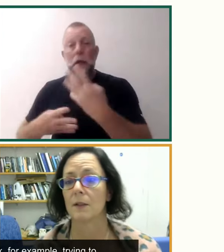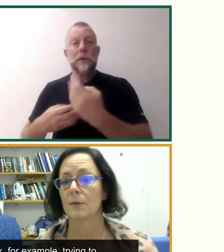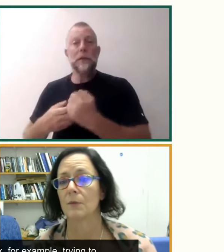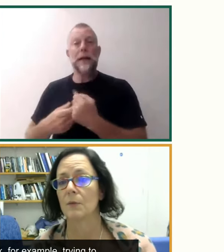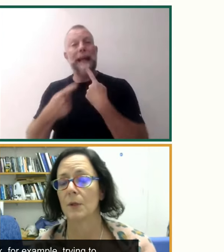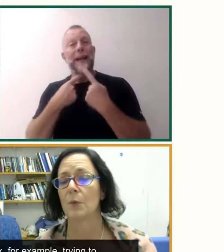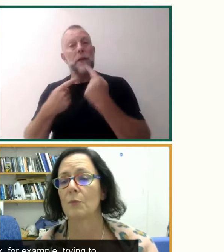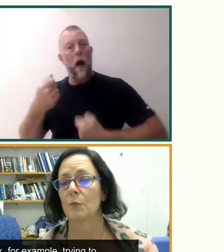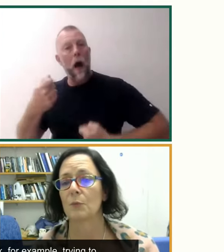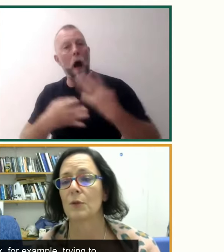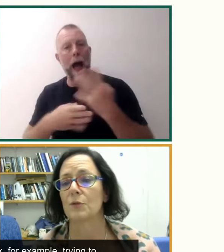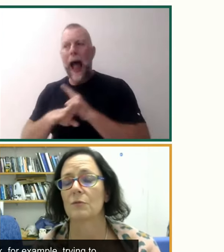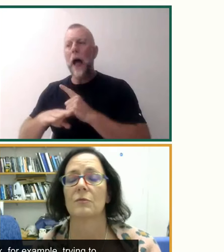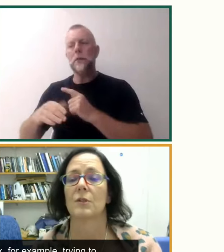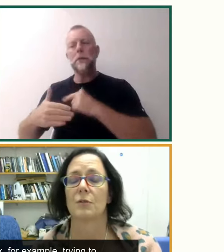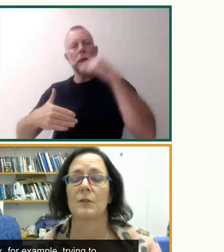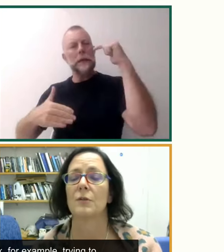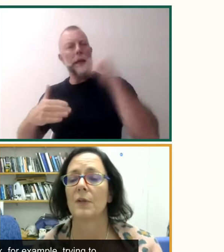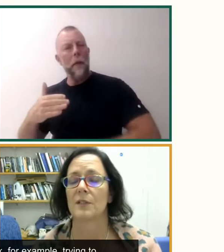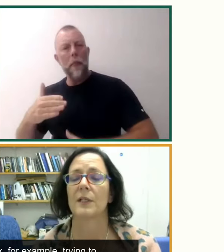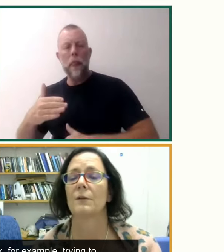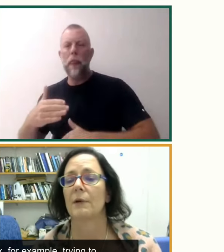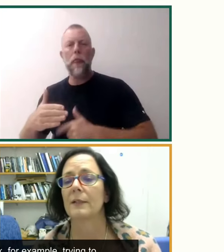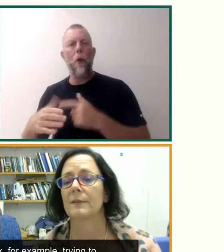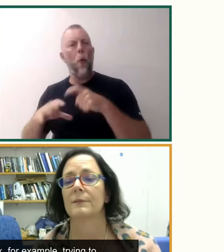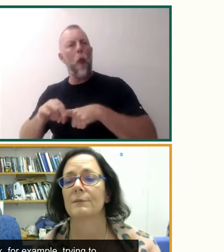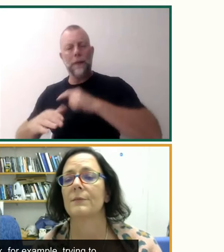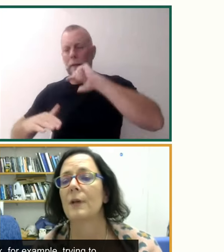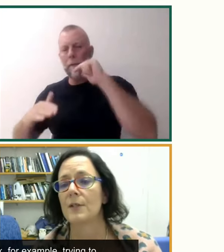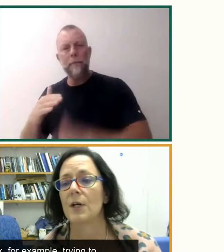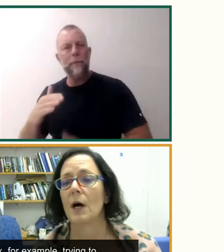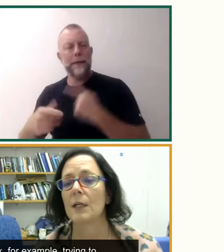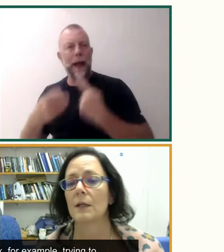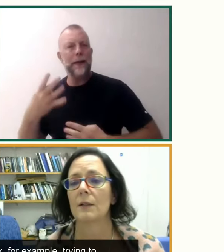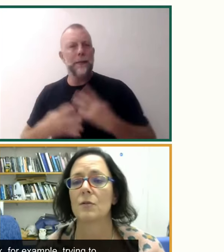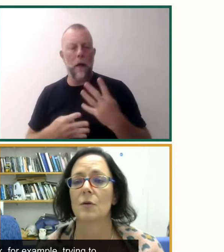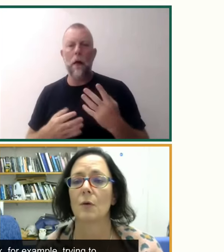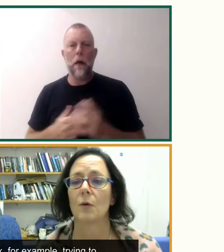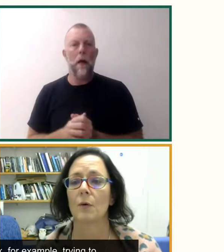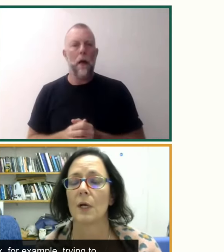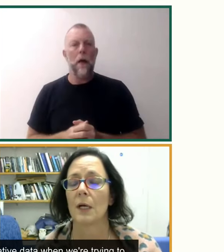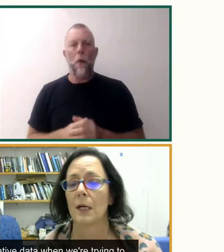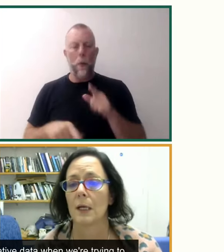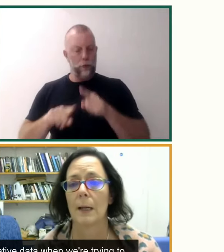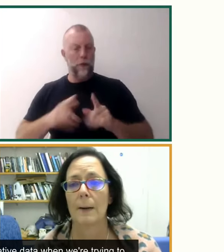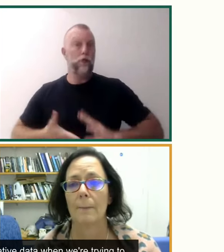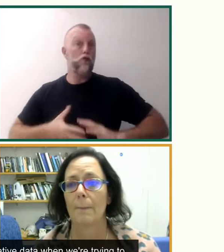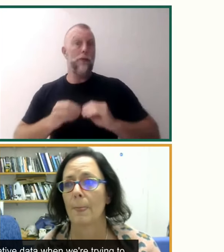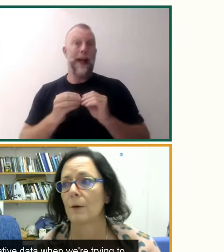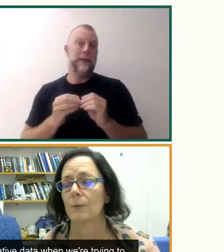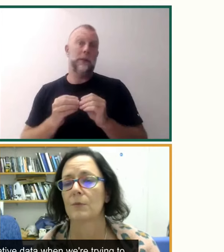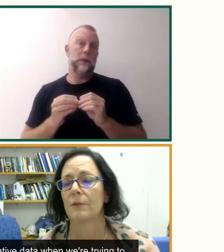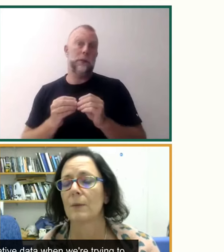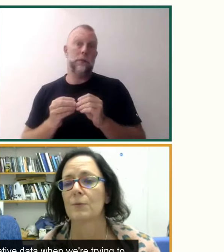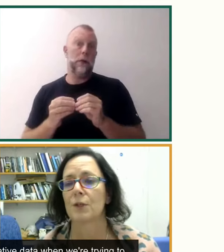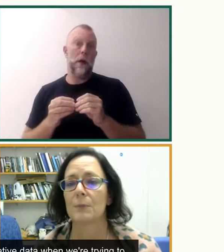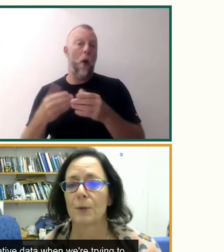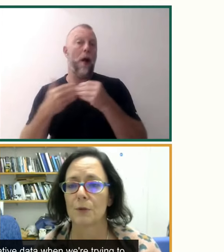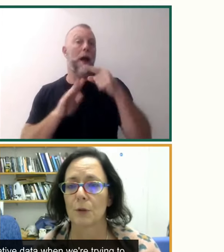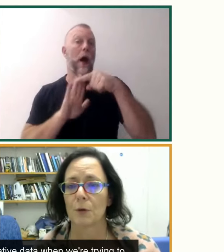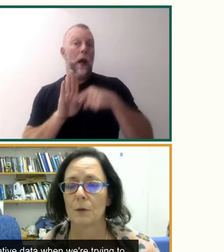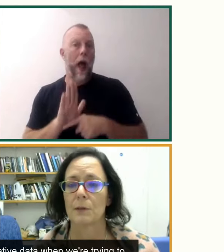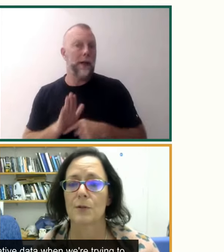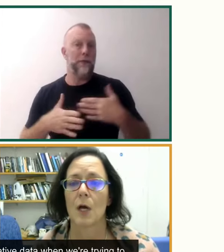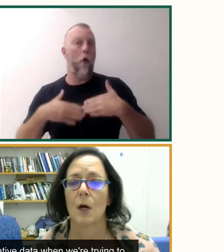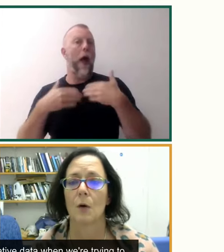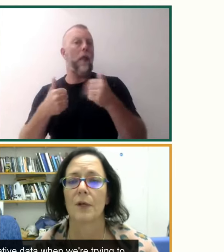data when we're trying to do things like write nice guidelines or develop